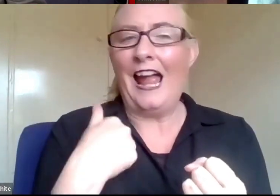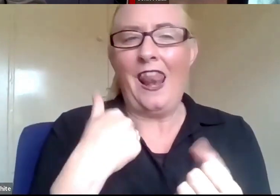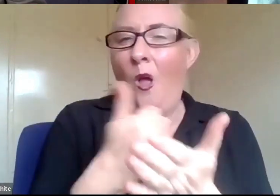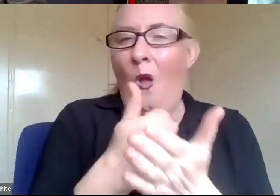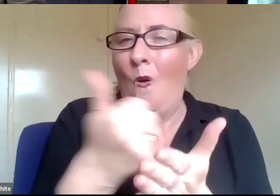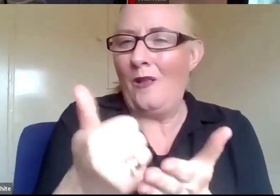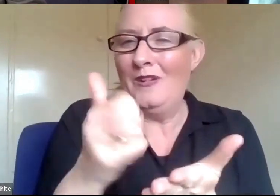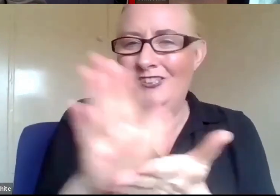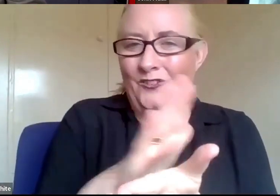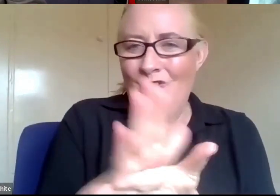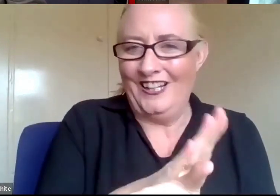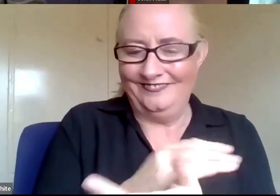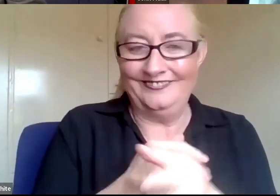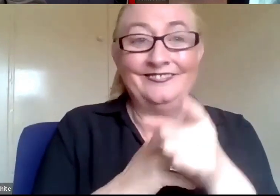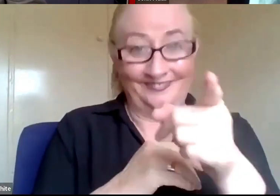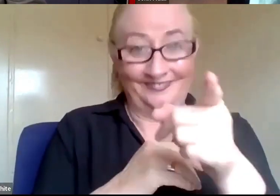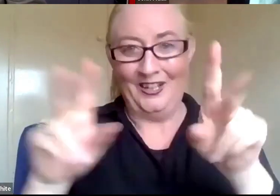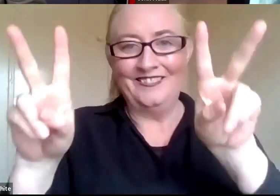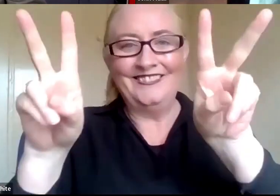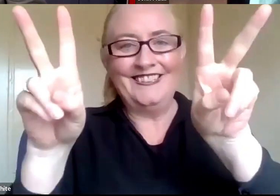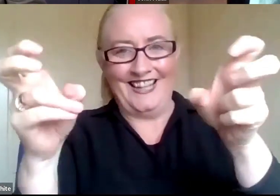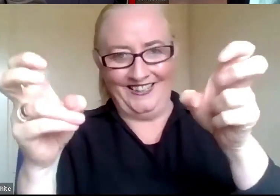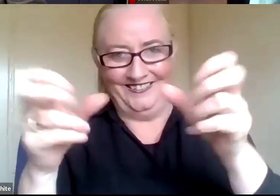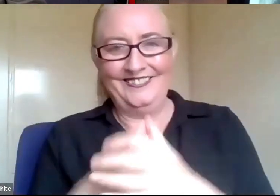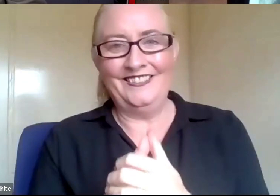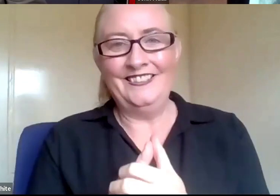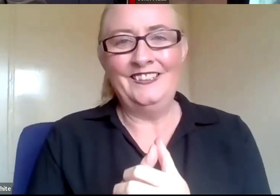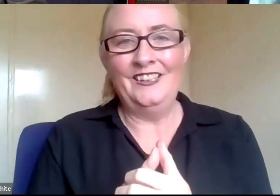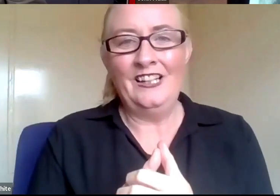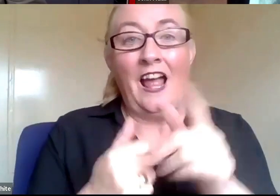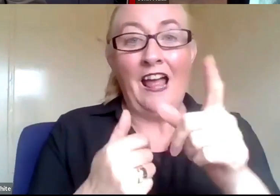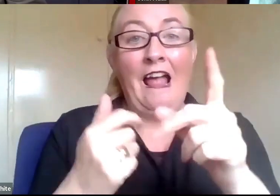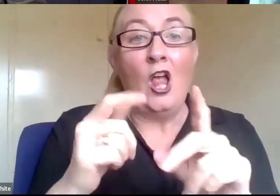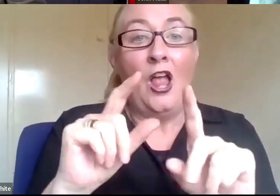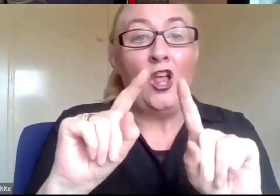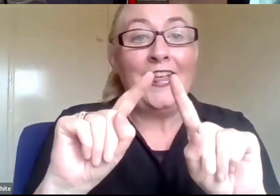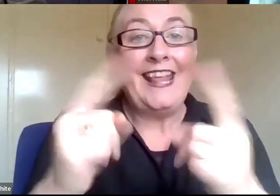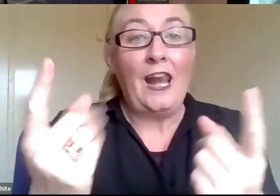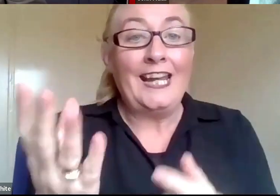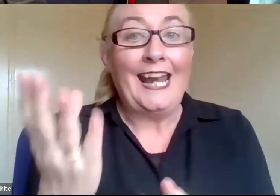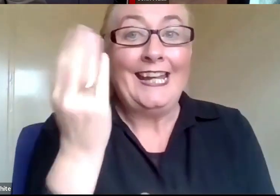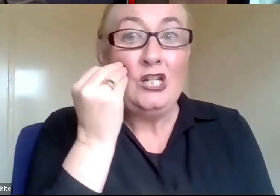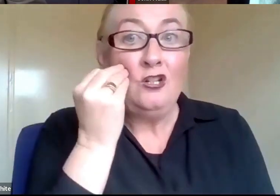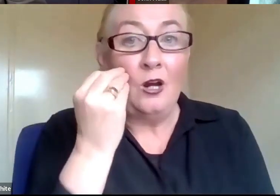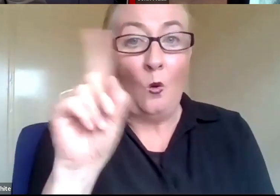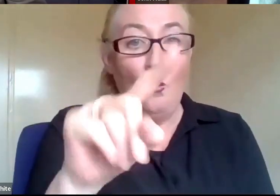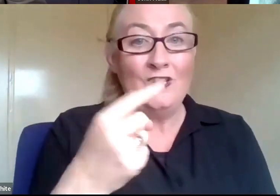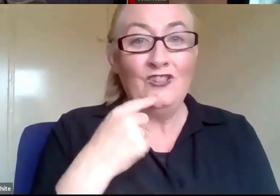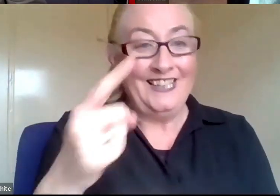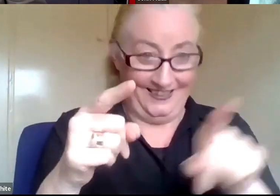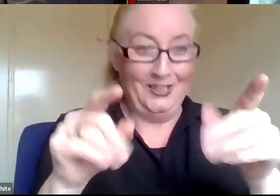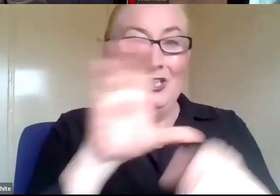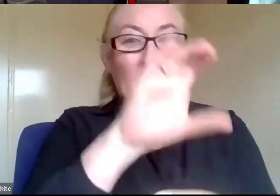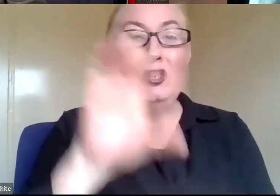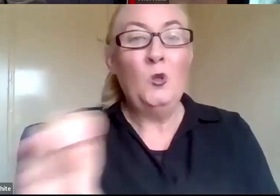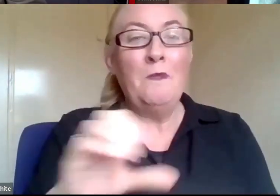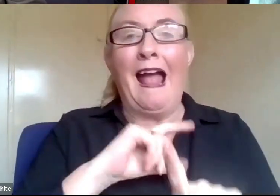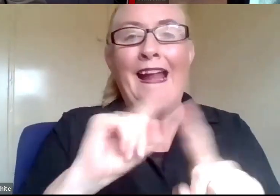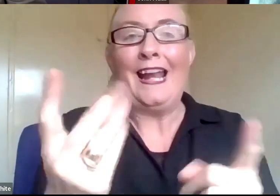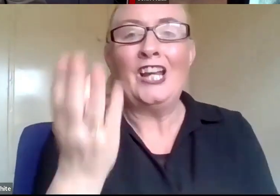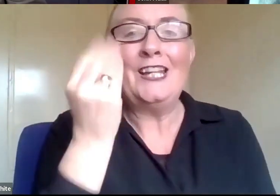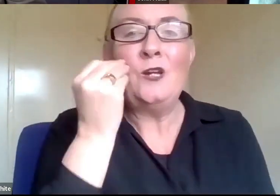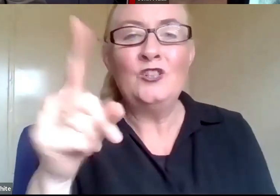that I cannot hear what you're saying because what you are is shouting at